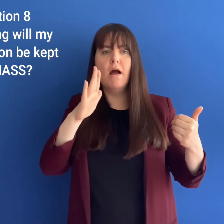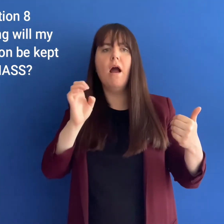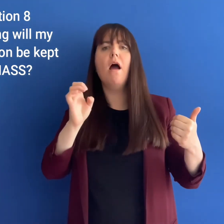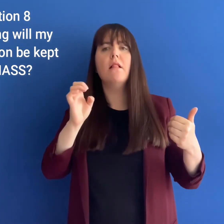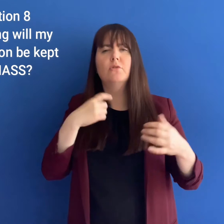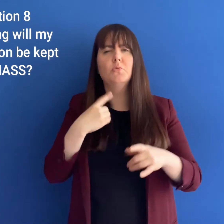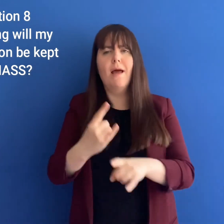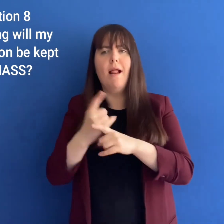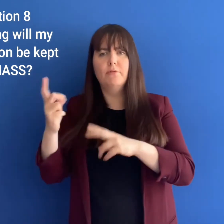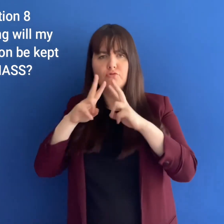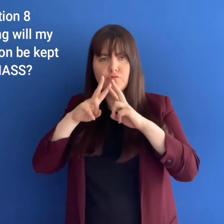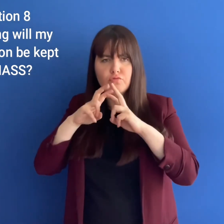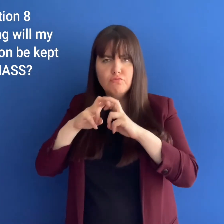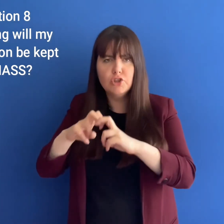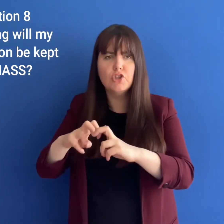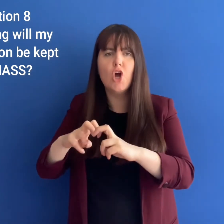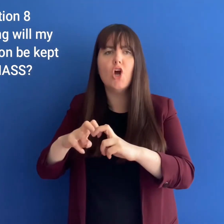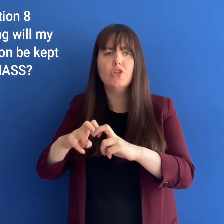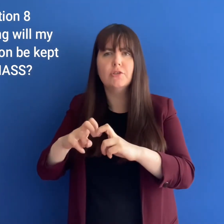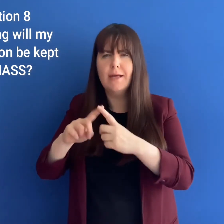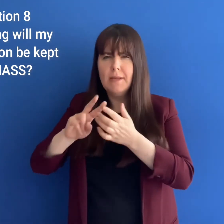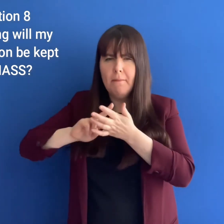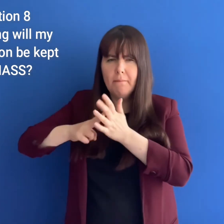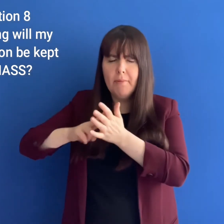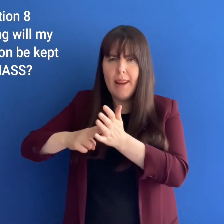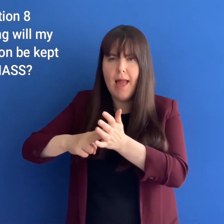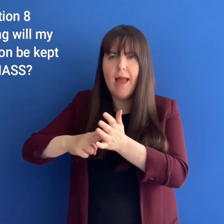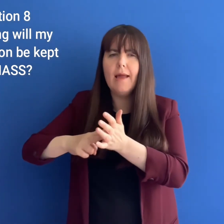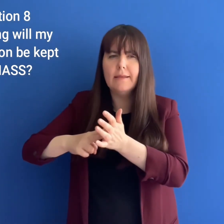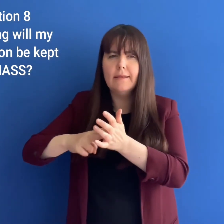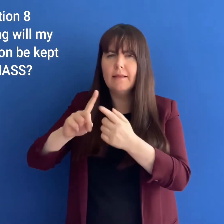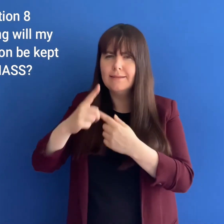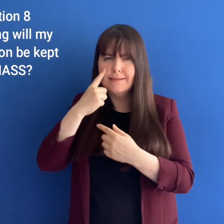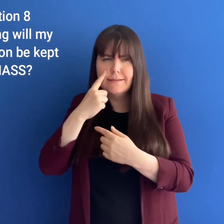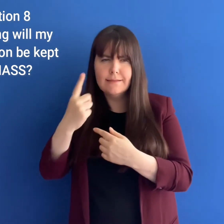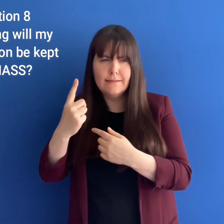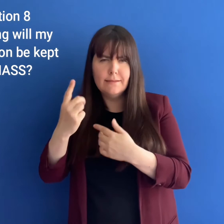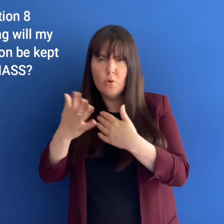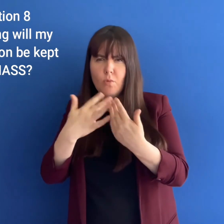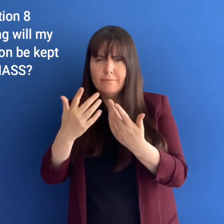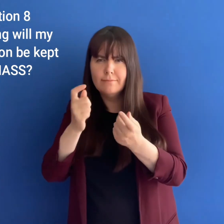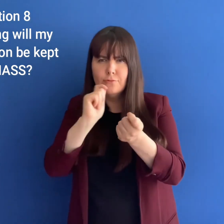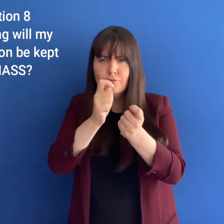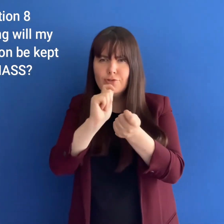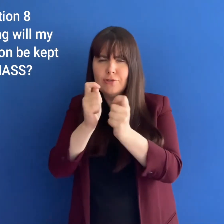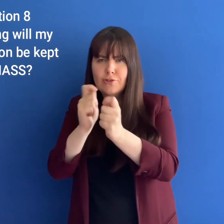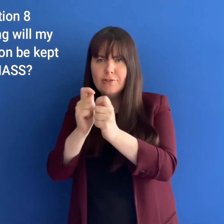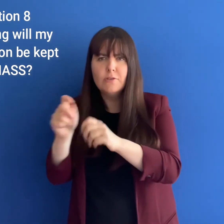file to help with research and planning and to see what changes take place